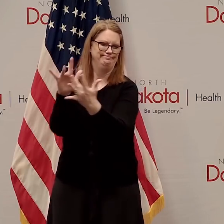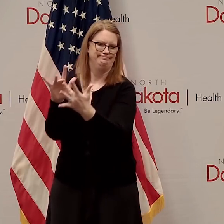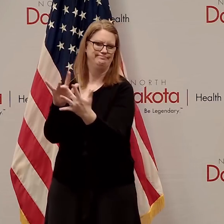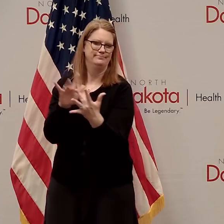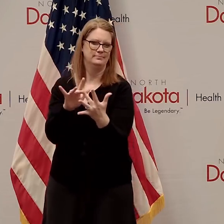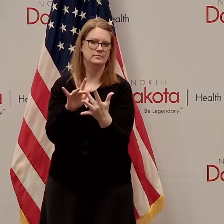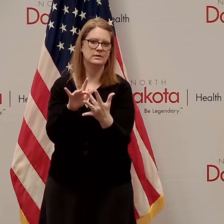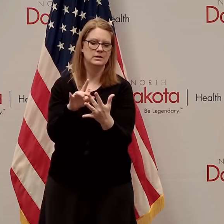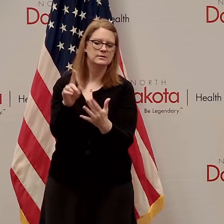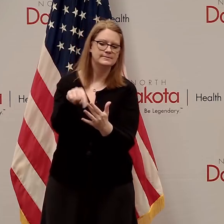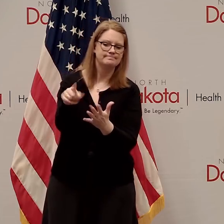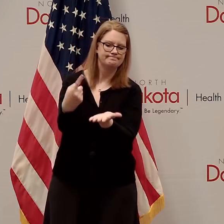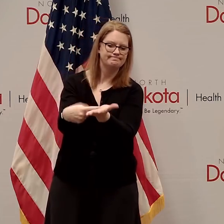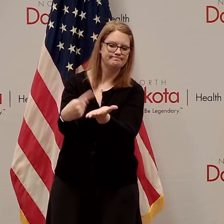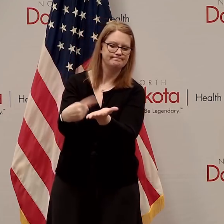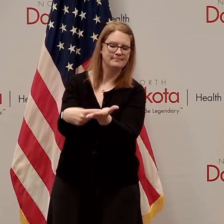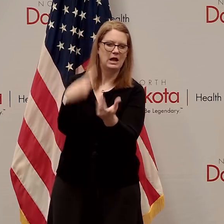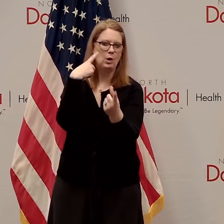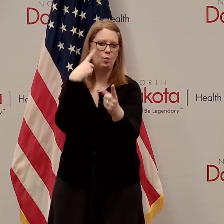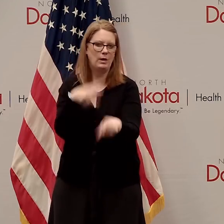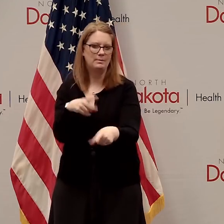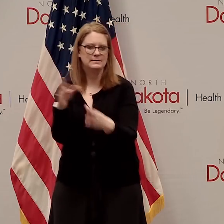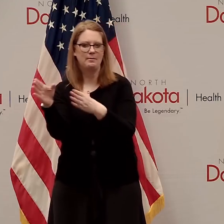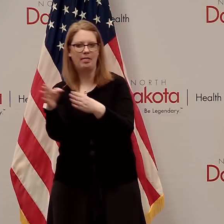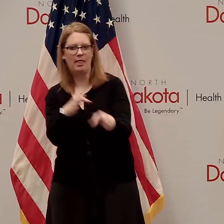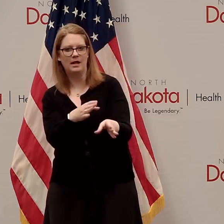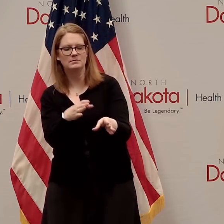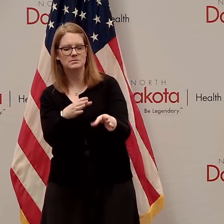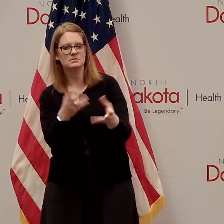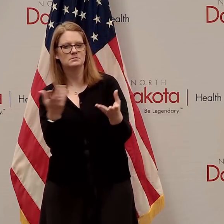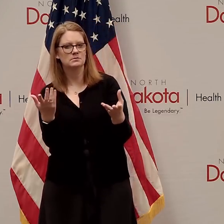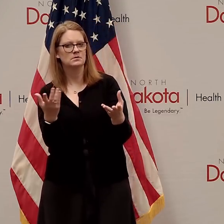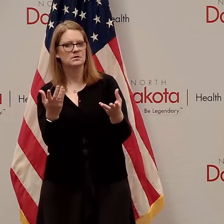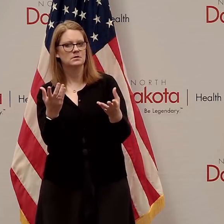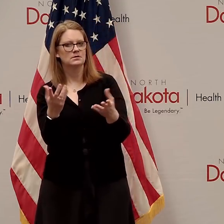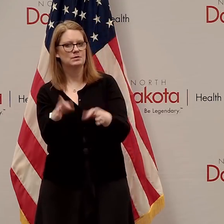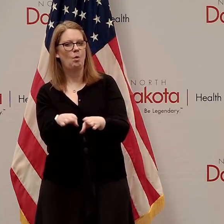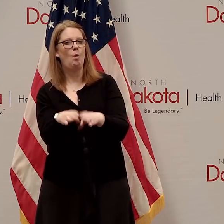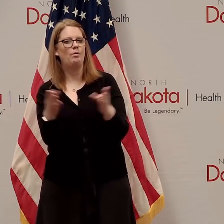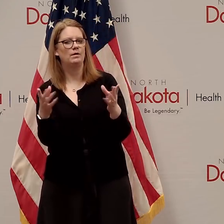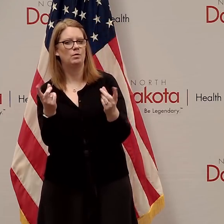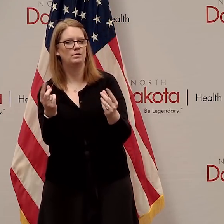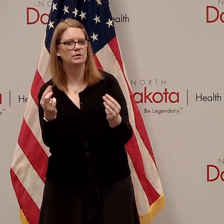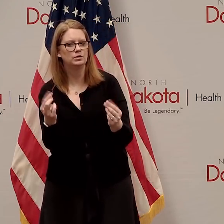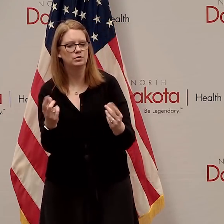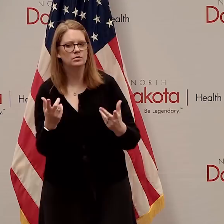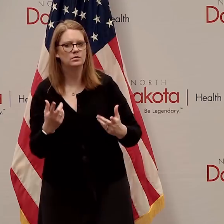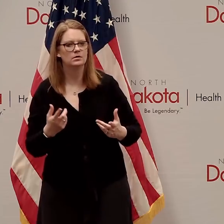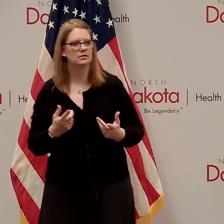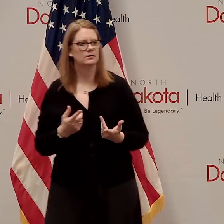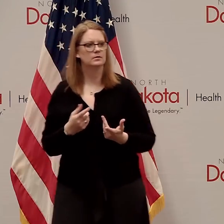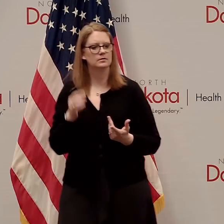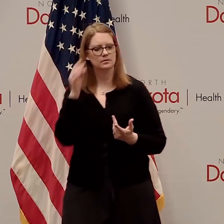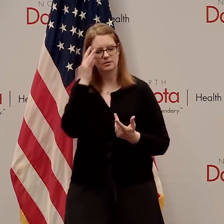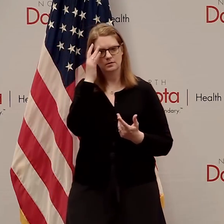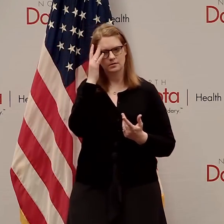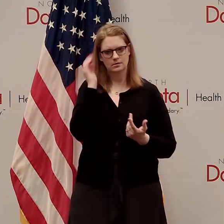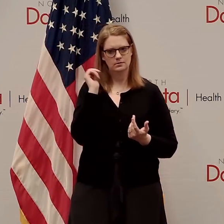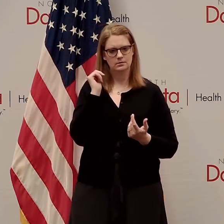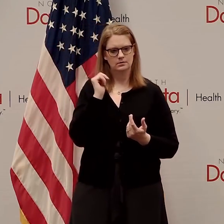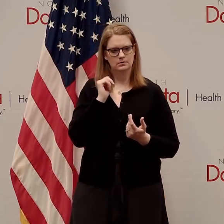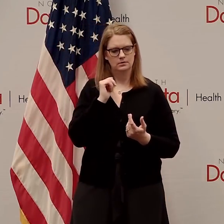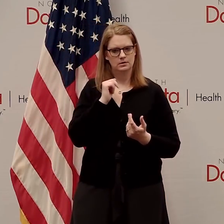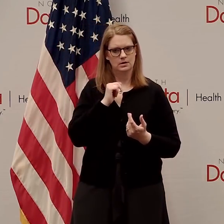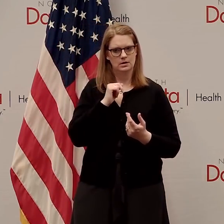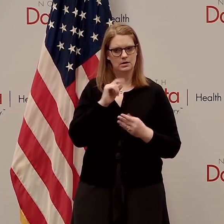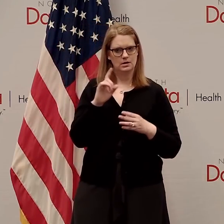them to come up with agreements and plans on how we can do that. And so we'll have plans that are then developed in conjunction